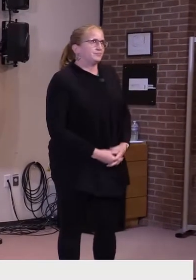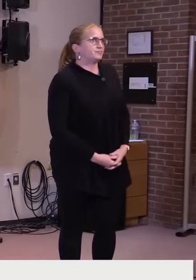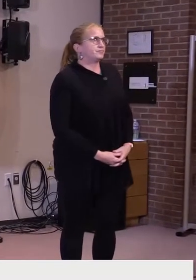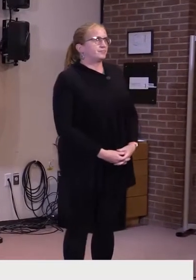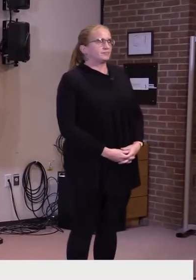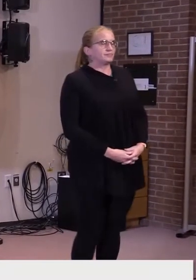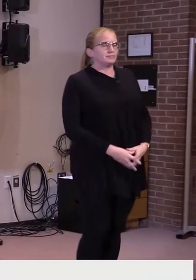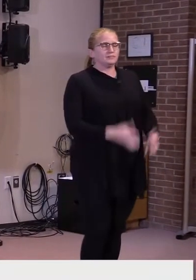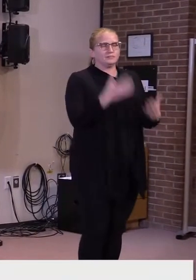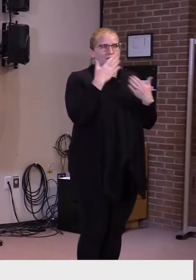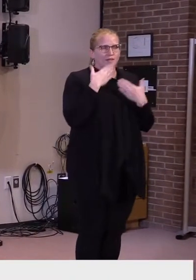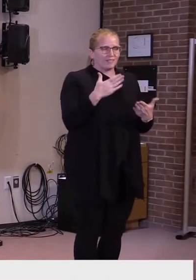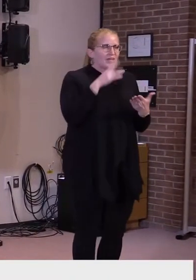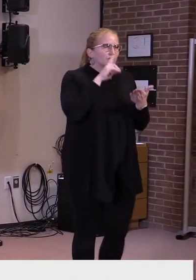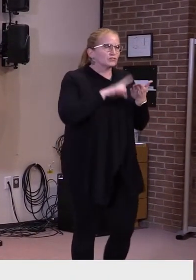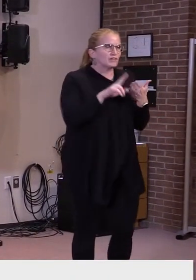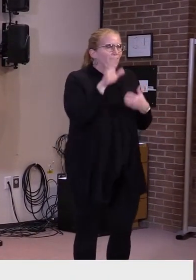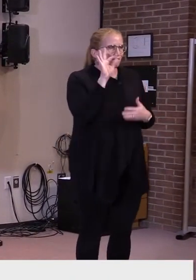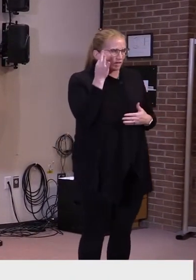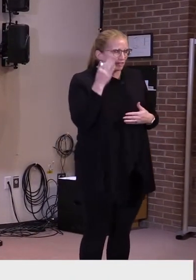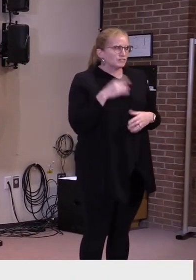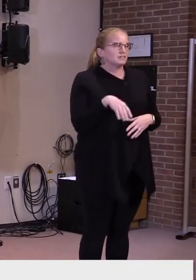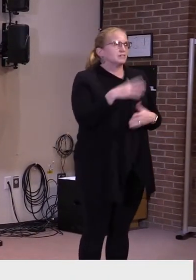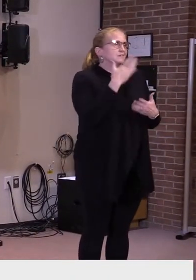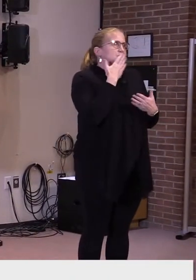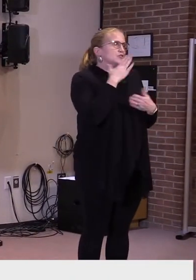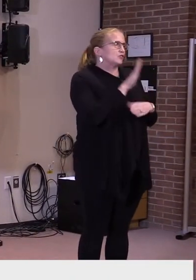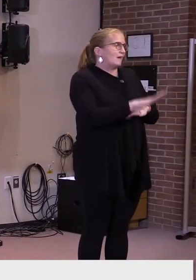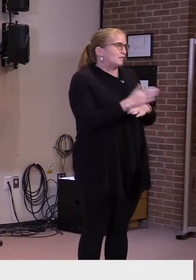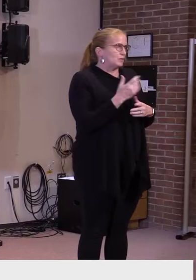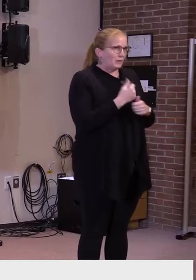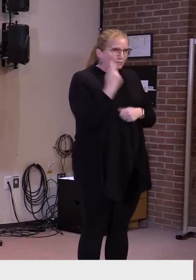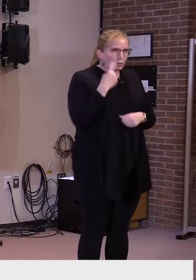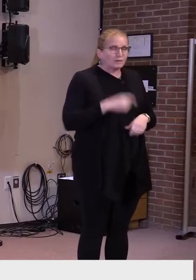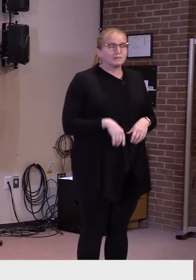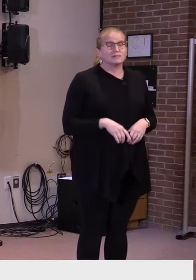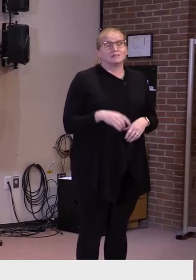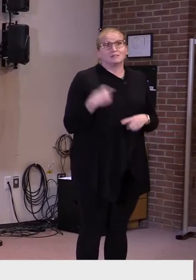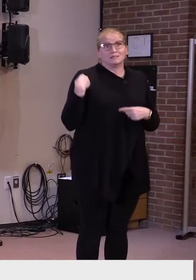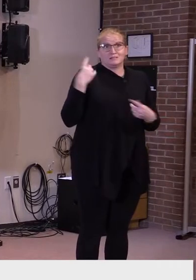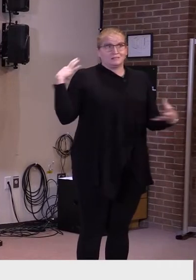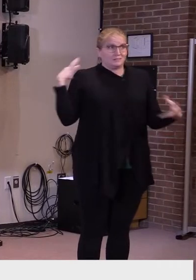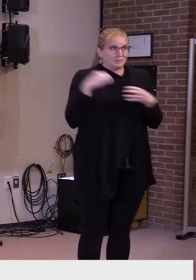Thank you, Secretary French, and good afternoon, everyone. As of today,